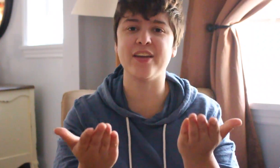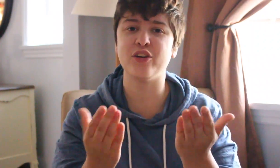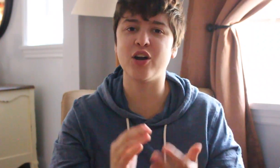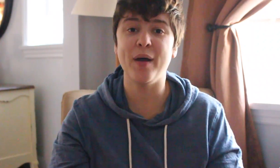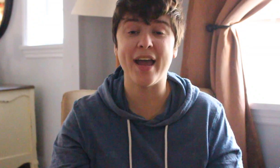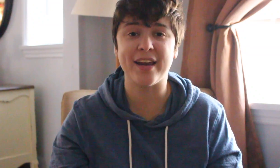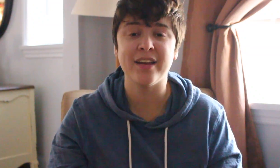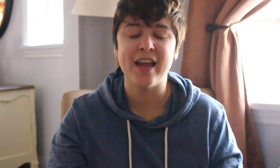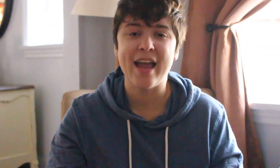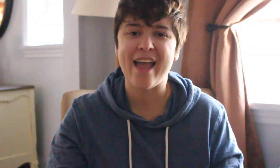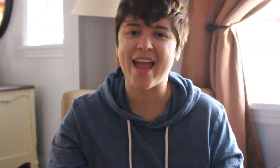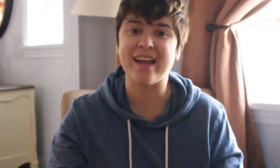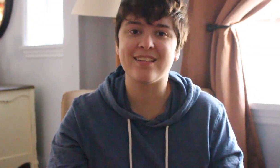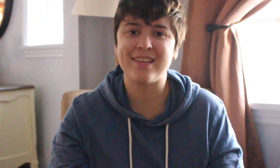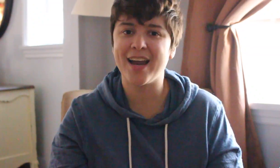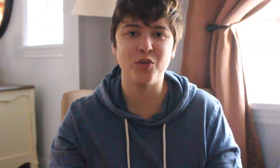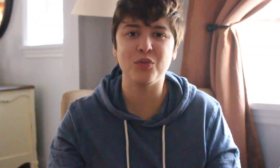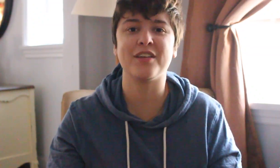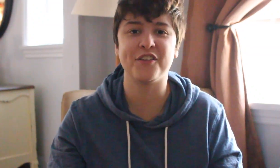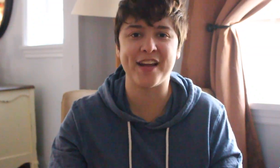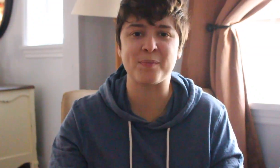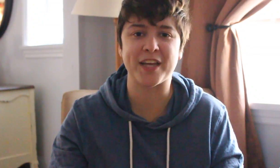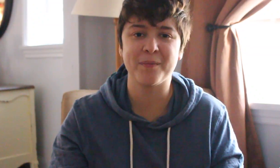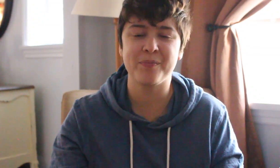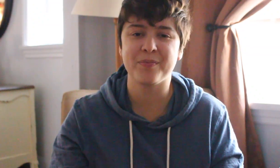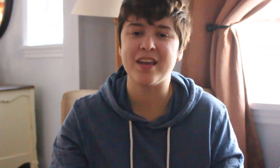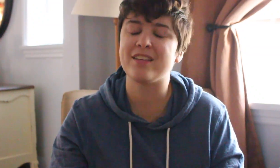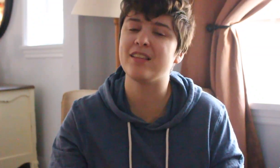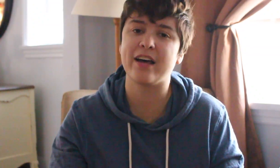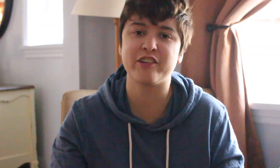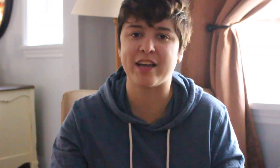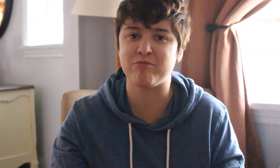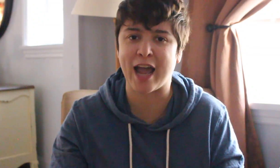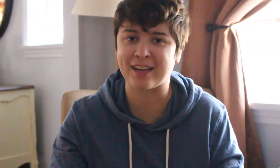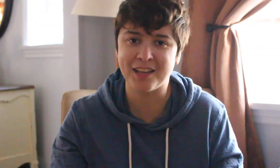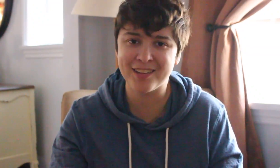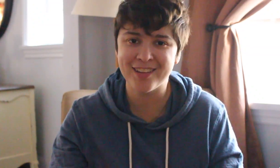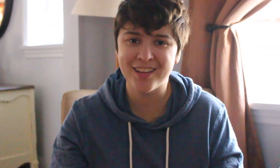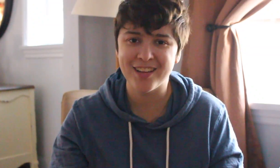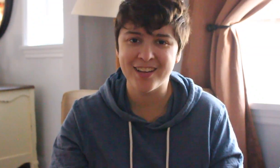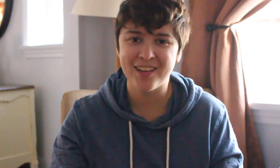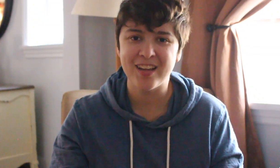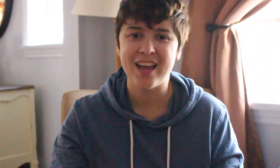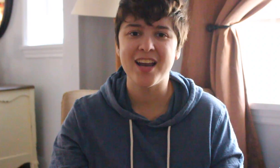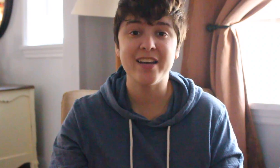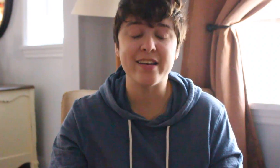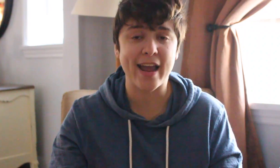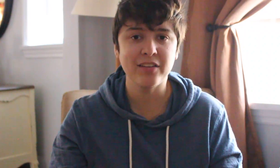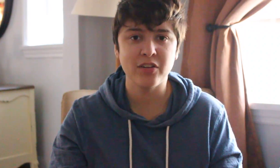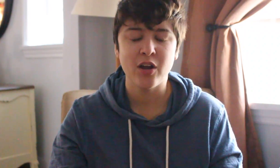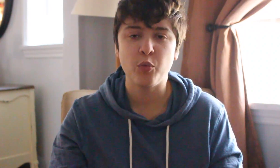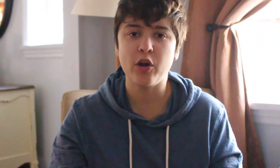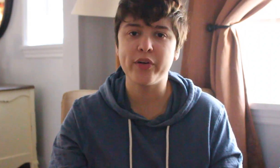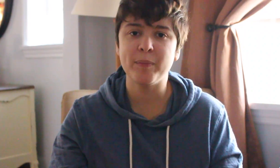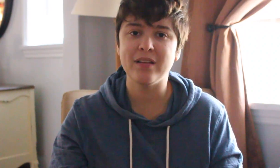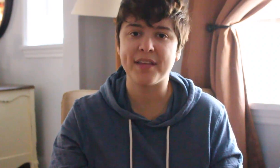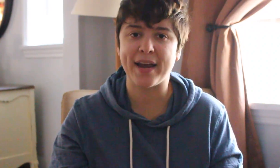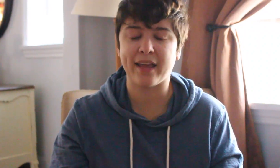then you'll go ahead and sign who's in your family. It's a lot of great practice. Next we're going to be signing